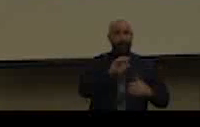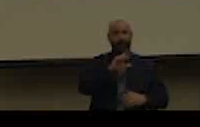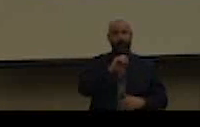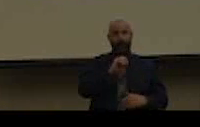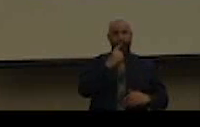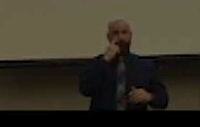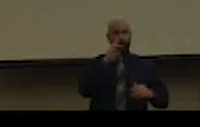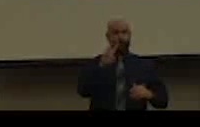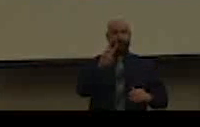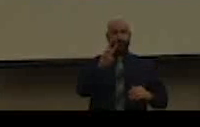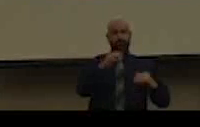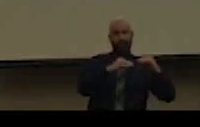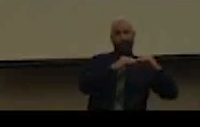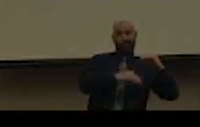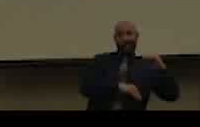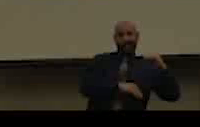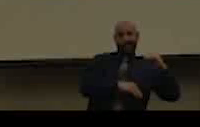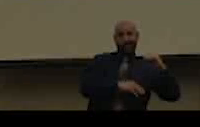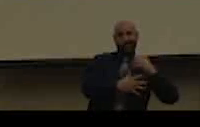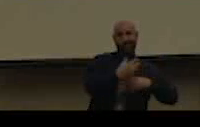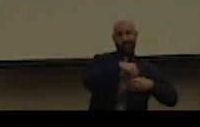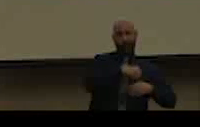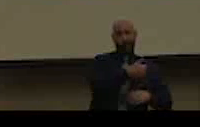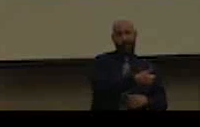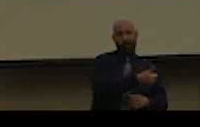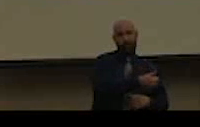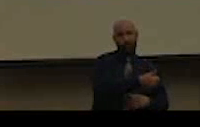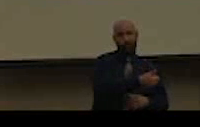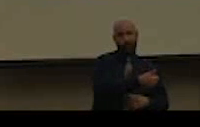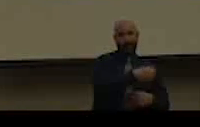own. And so, you know, that's the requirement there.